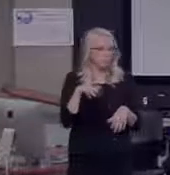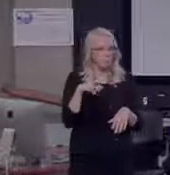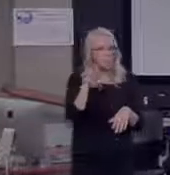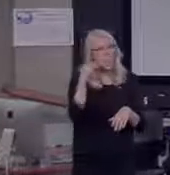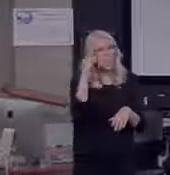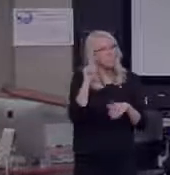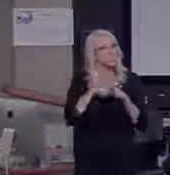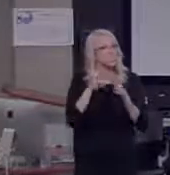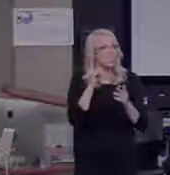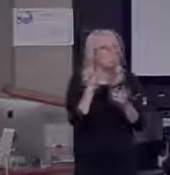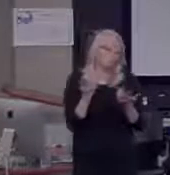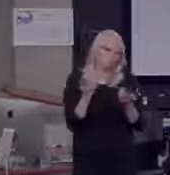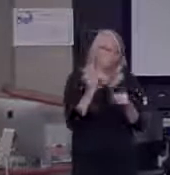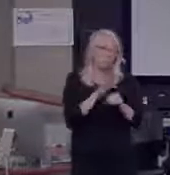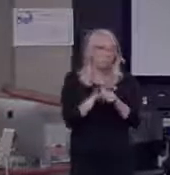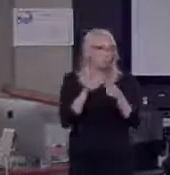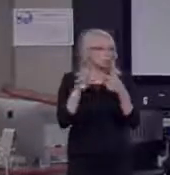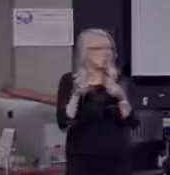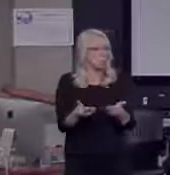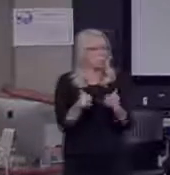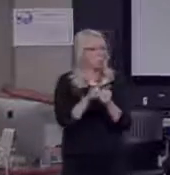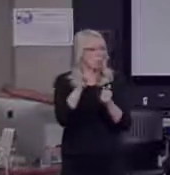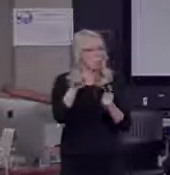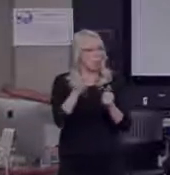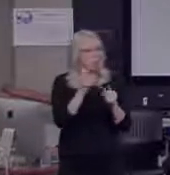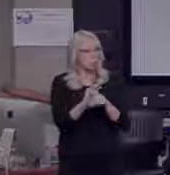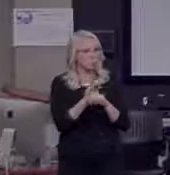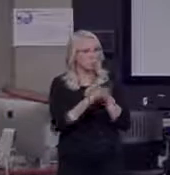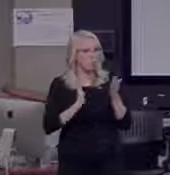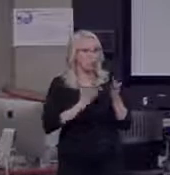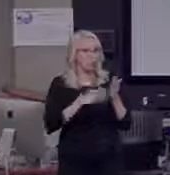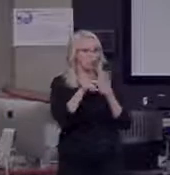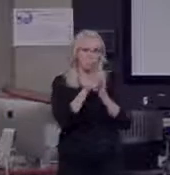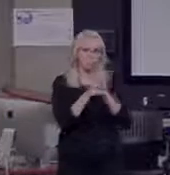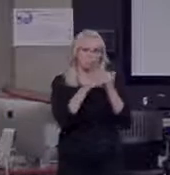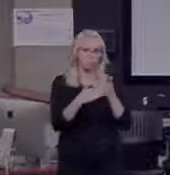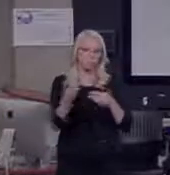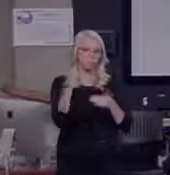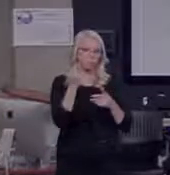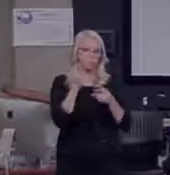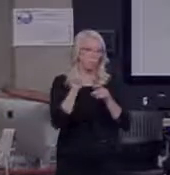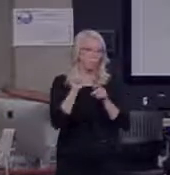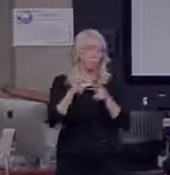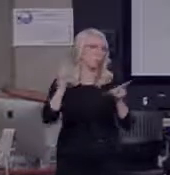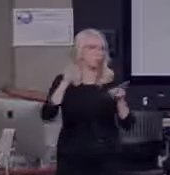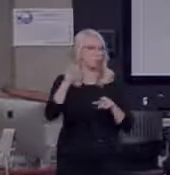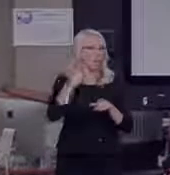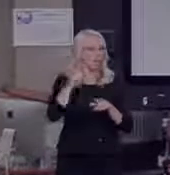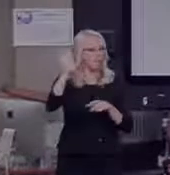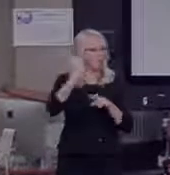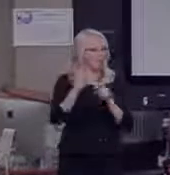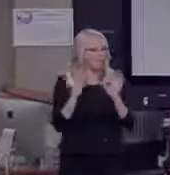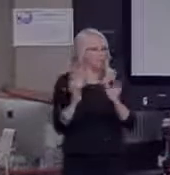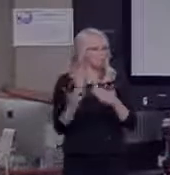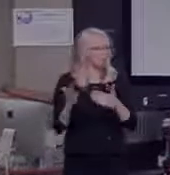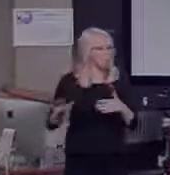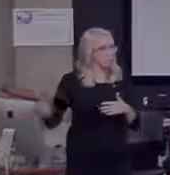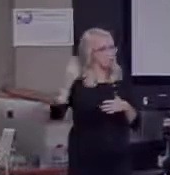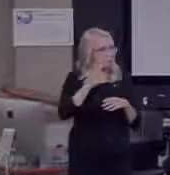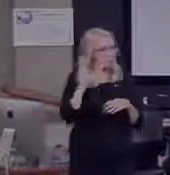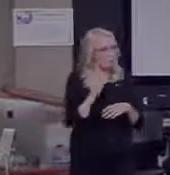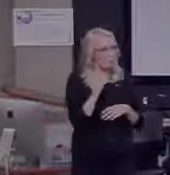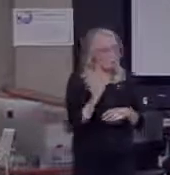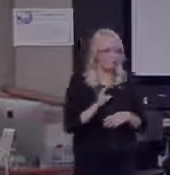made a commitment to move forward and to use some of these principles to languageize classrooms around the country.